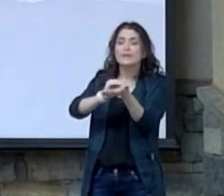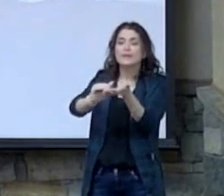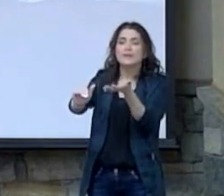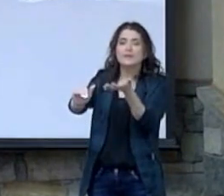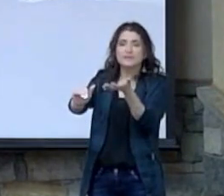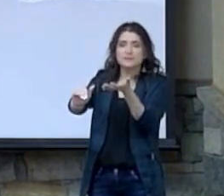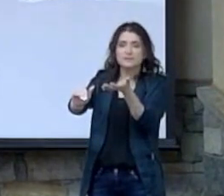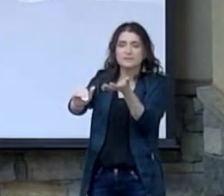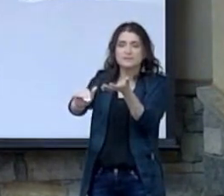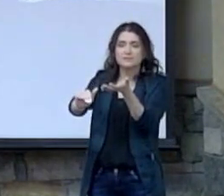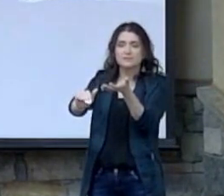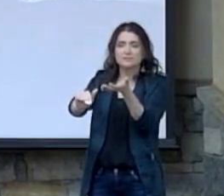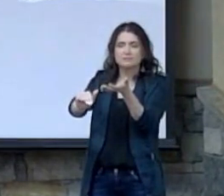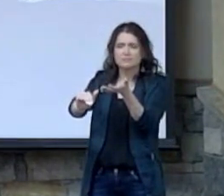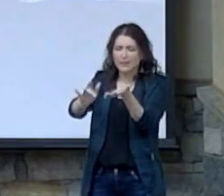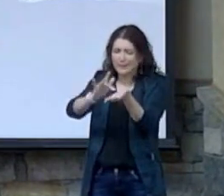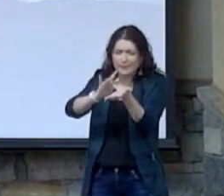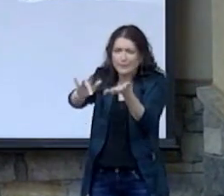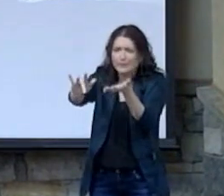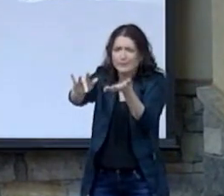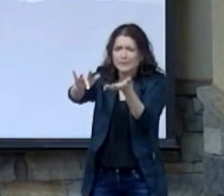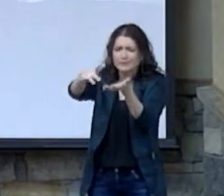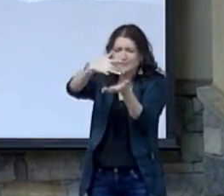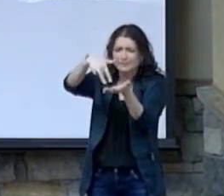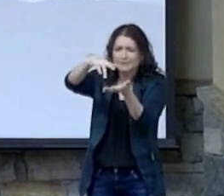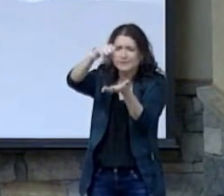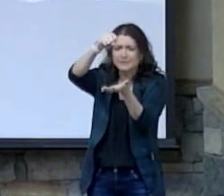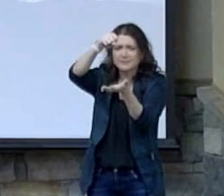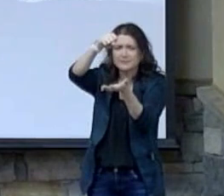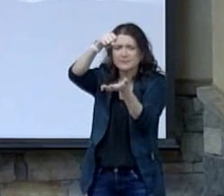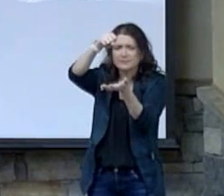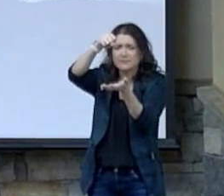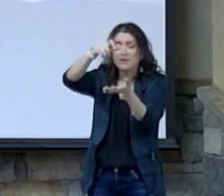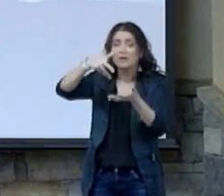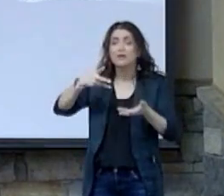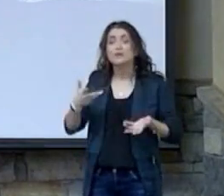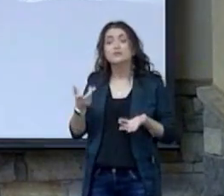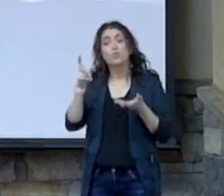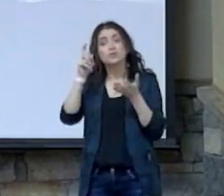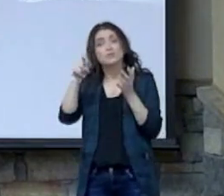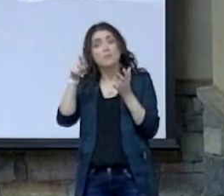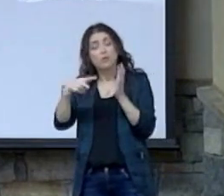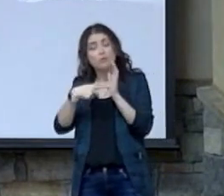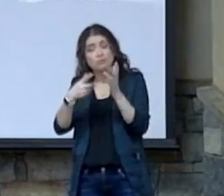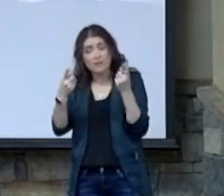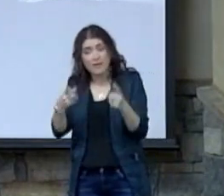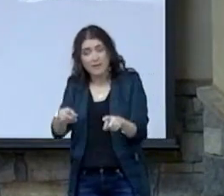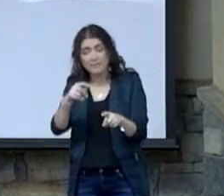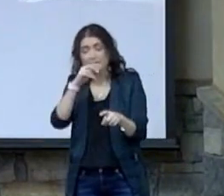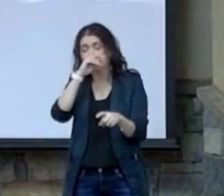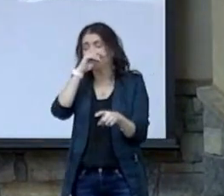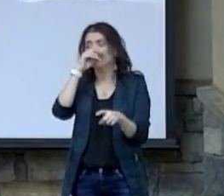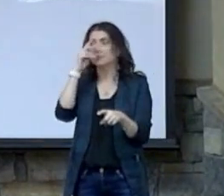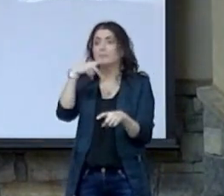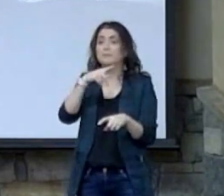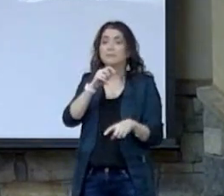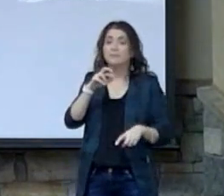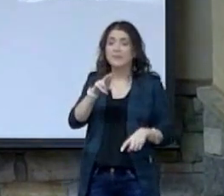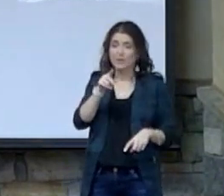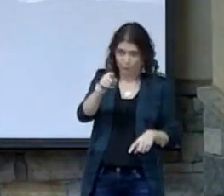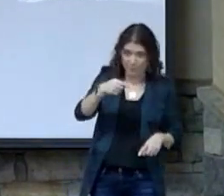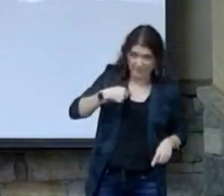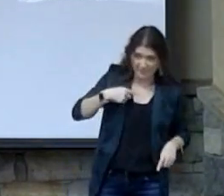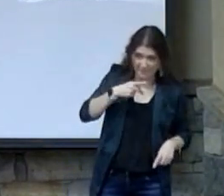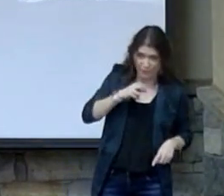pardons. Wipes it clean. And so what's supposed to happen is Peter, you and